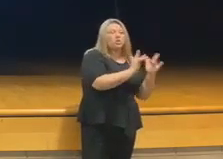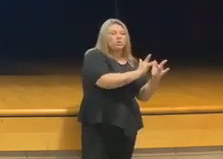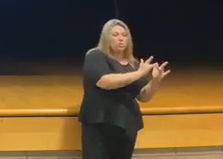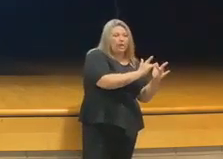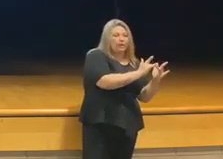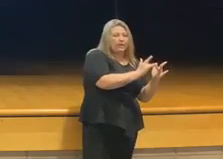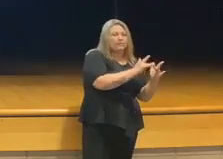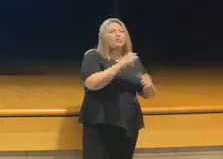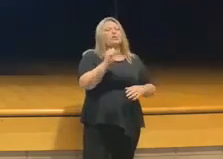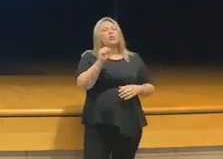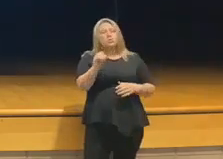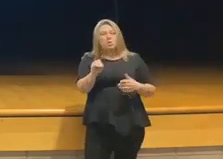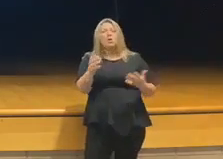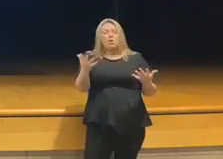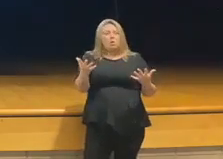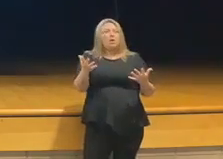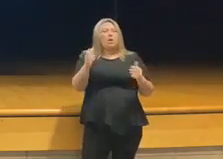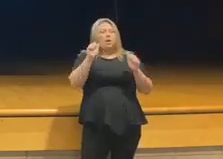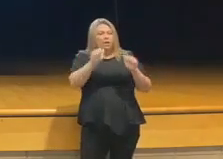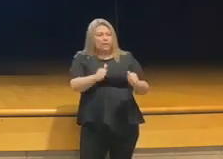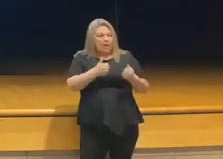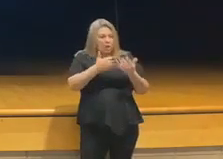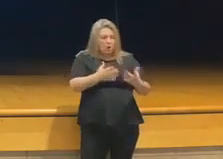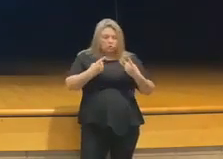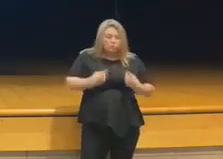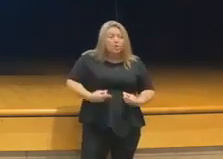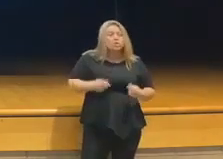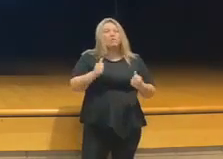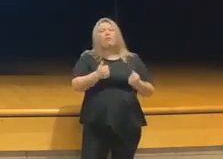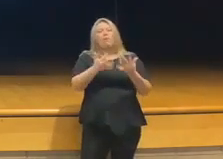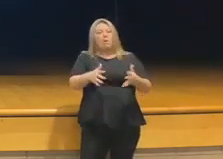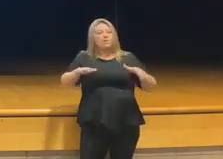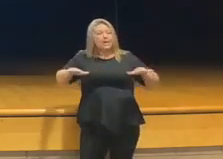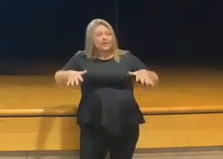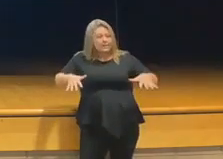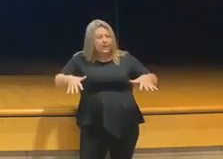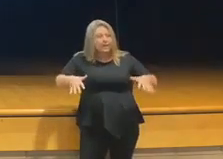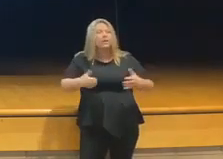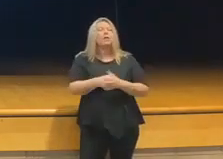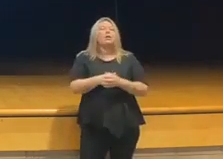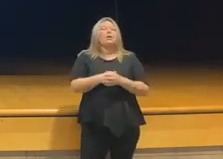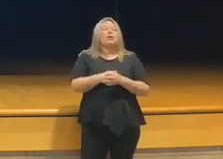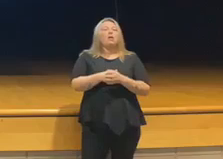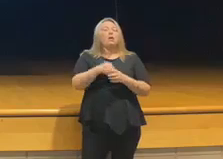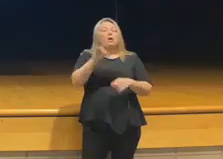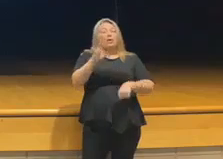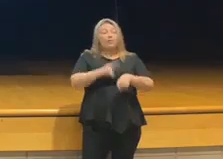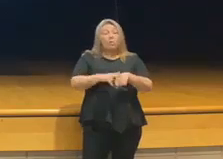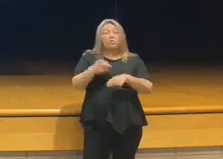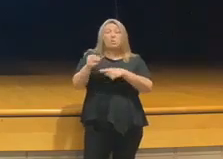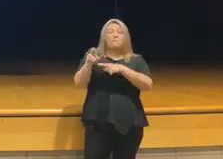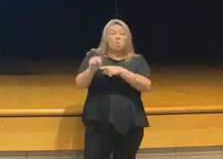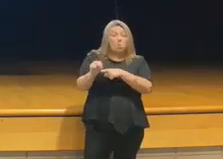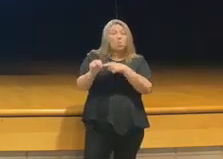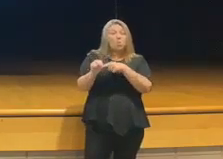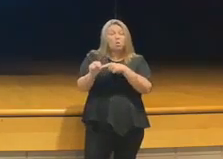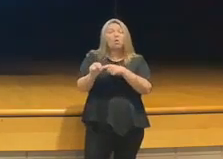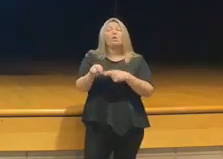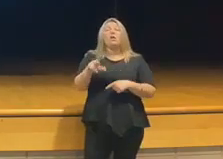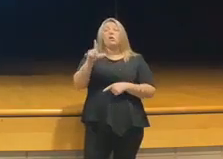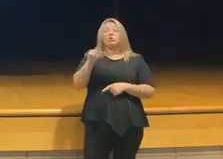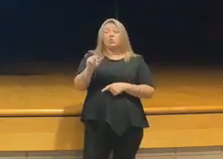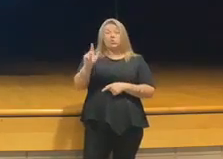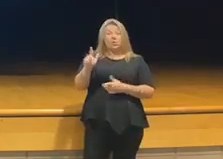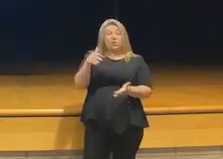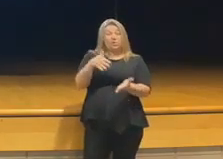impact concentration, it can lead to depression and anxiety. Of course, pornography. A 2023